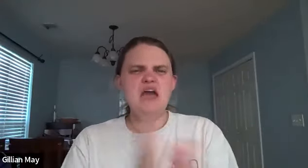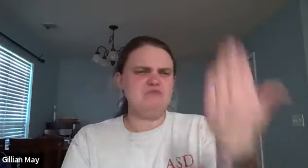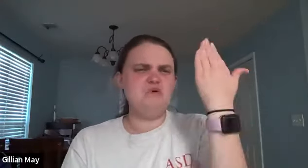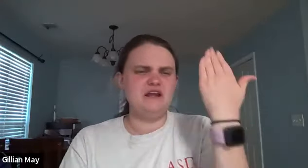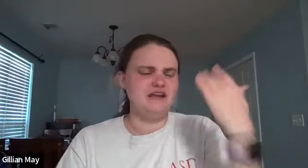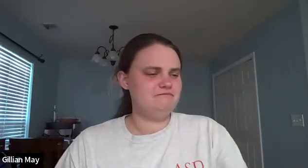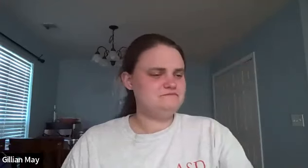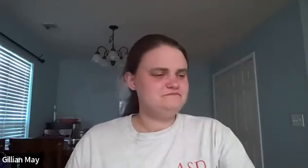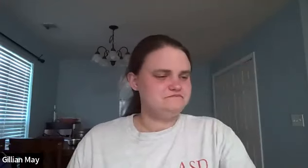bad morning.